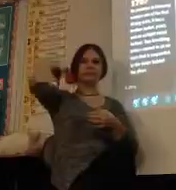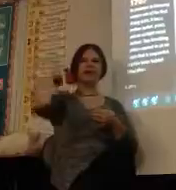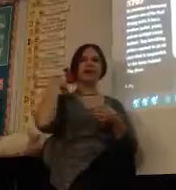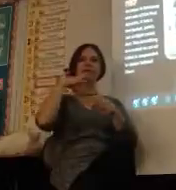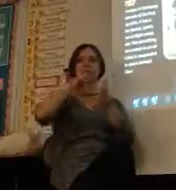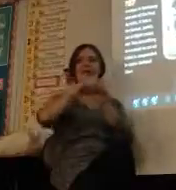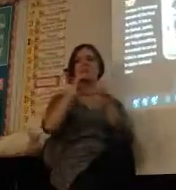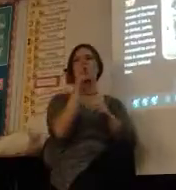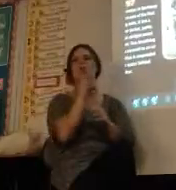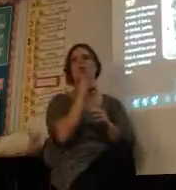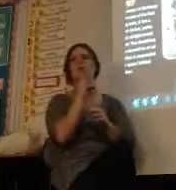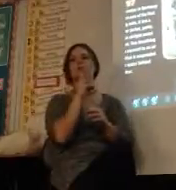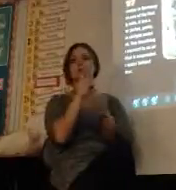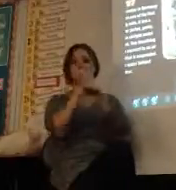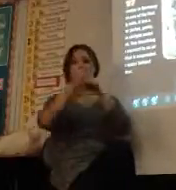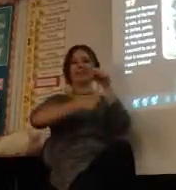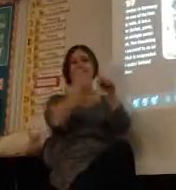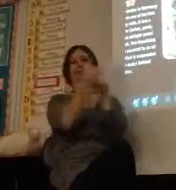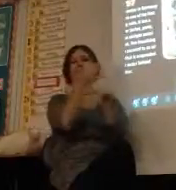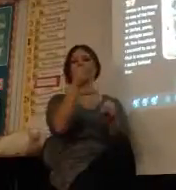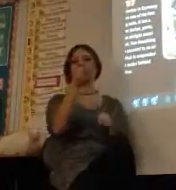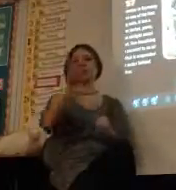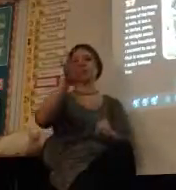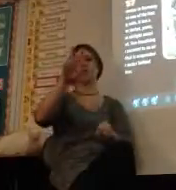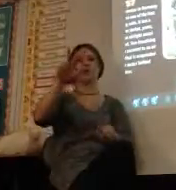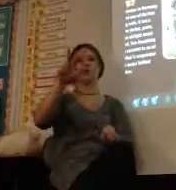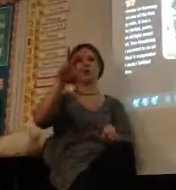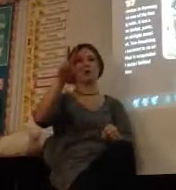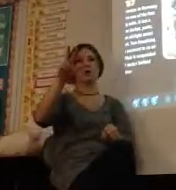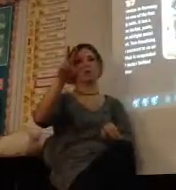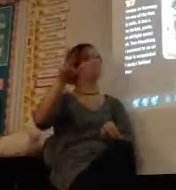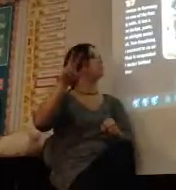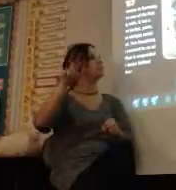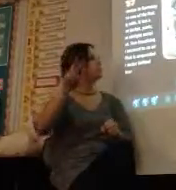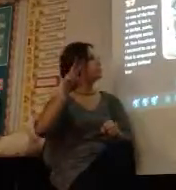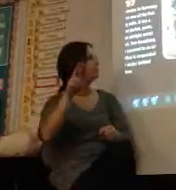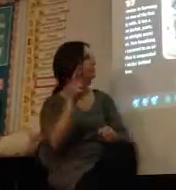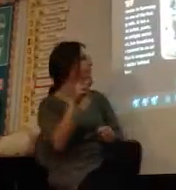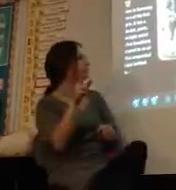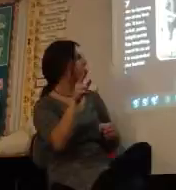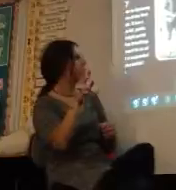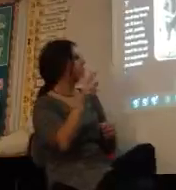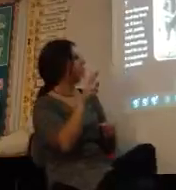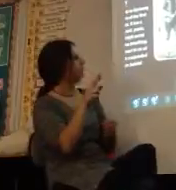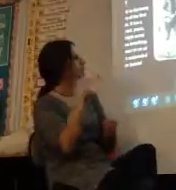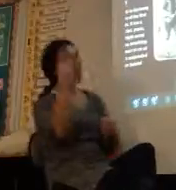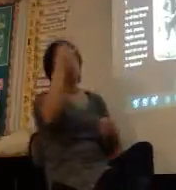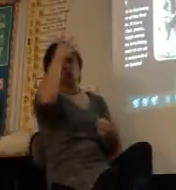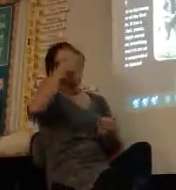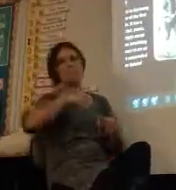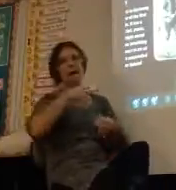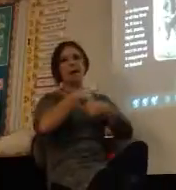1943. French explorers Jacques Cousteau and Émile Gagnon invent an underwater breathing device called the